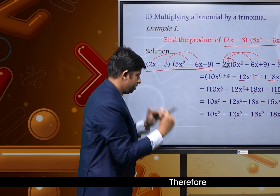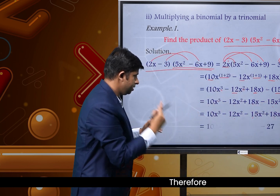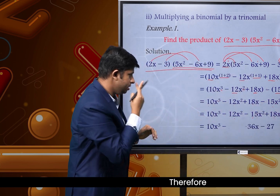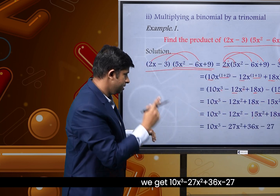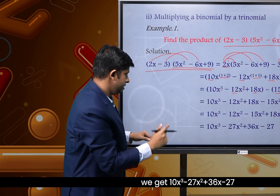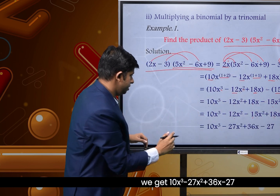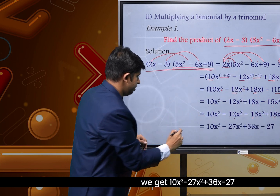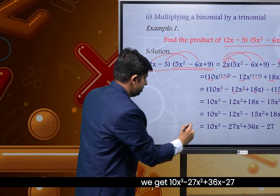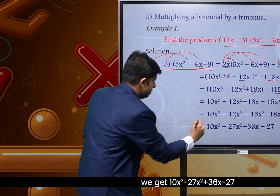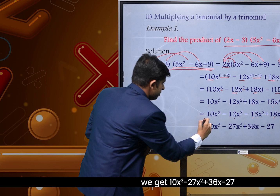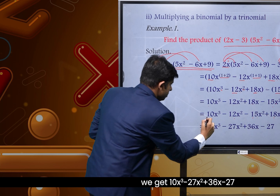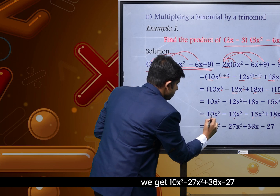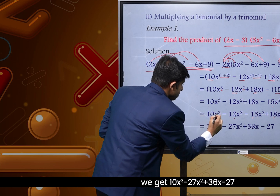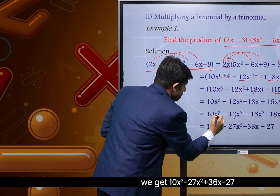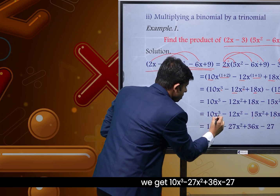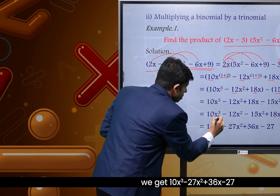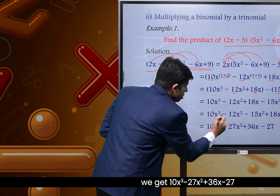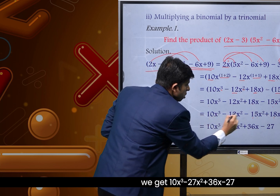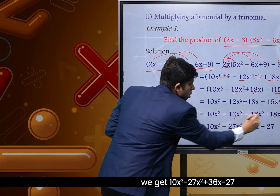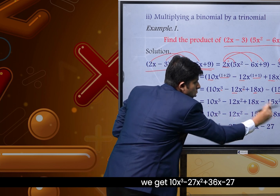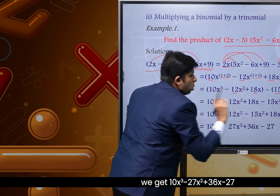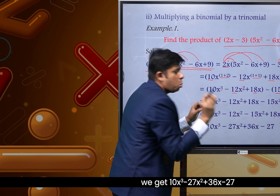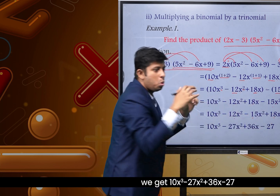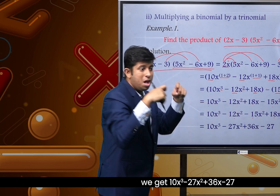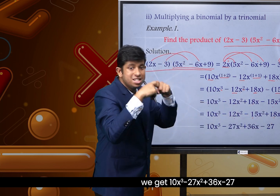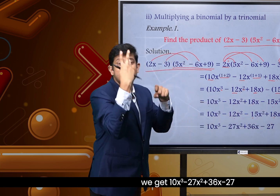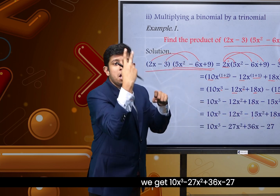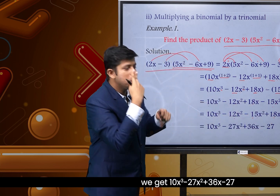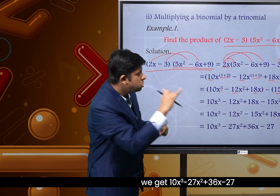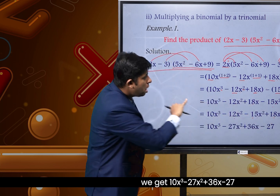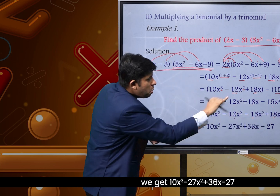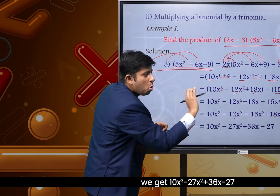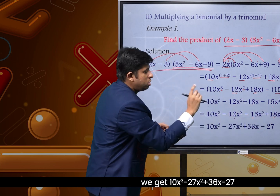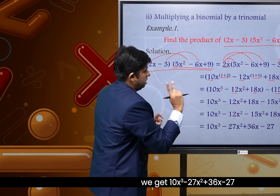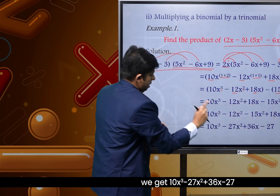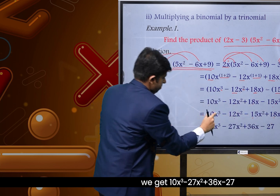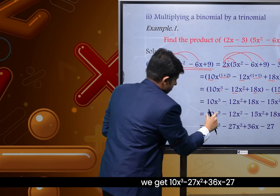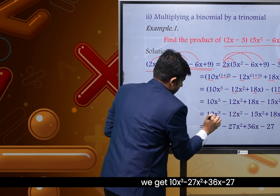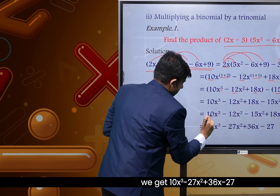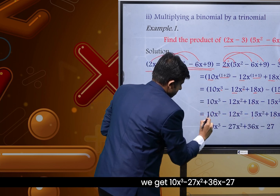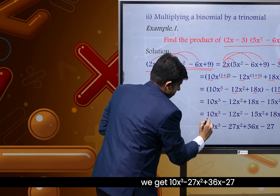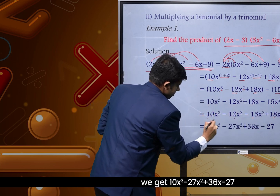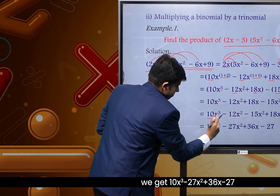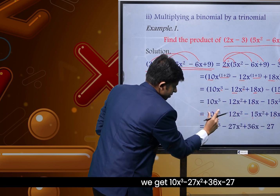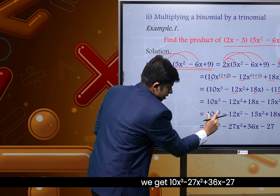Therefore, we get 10x cube minus 27x square plus 36x minus 27.